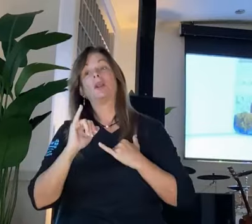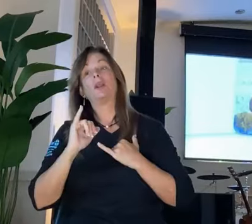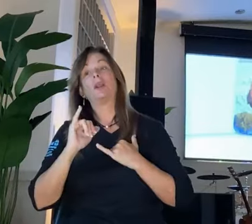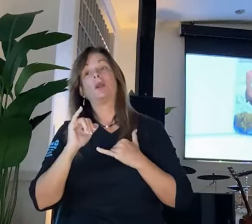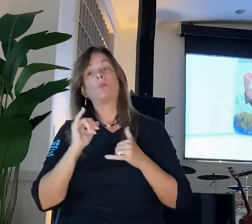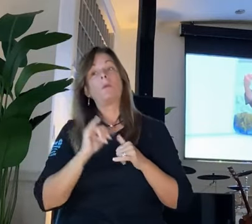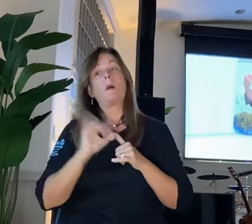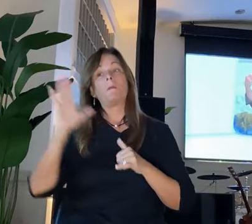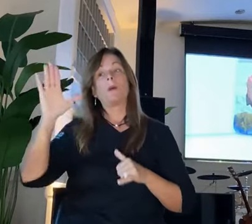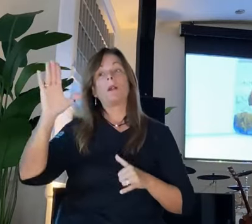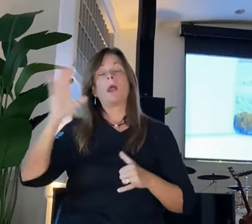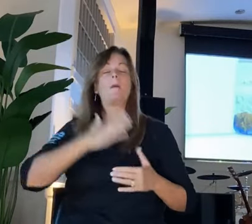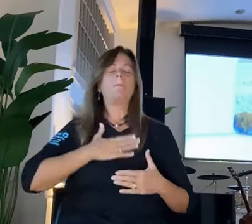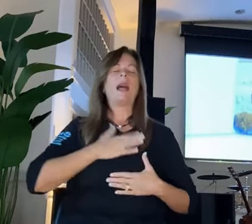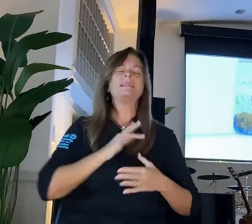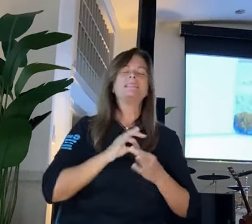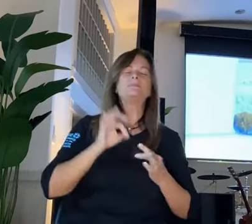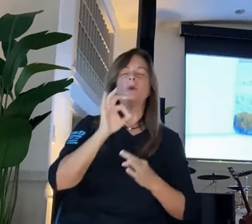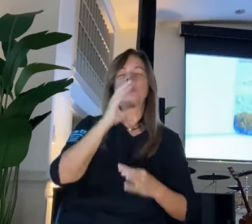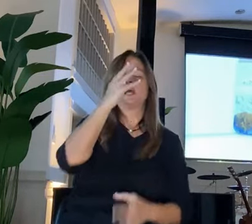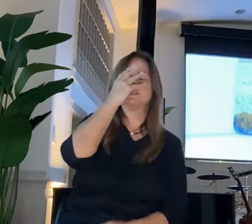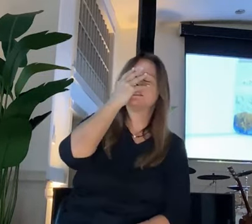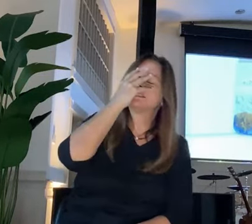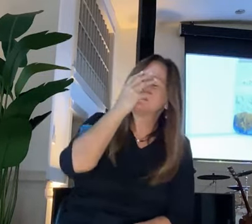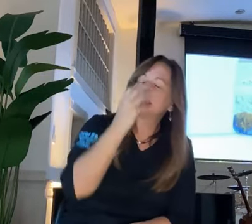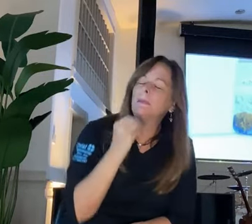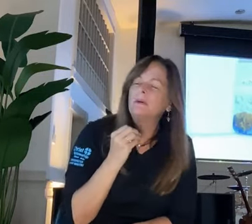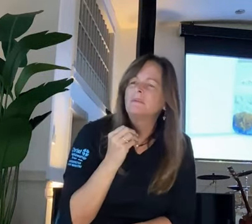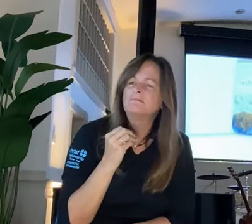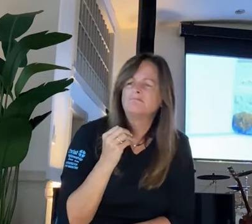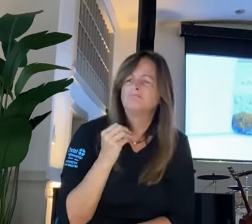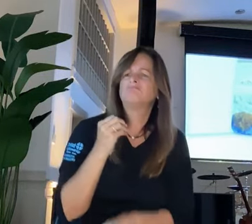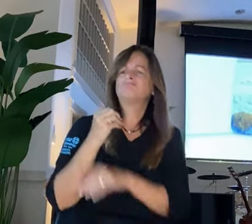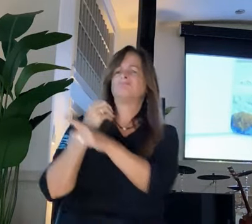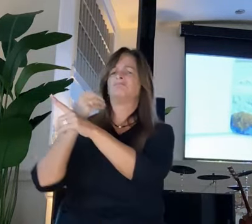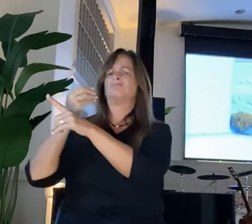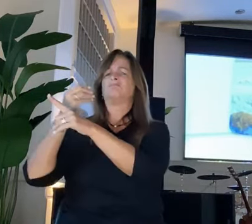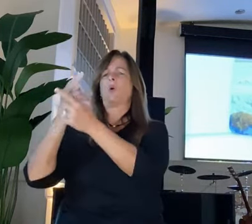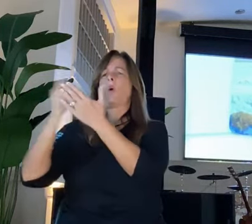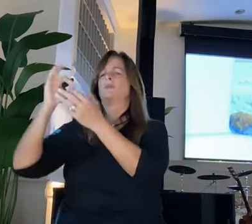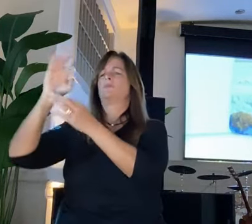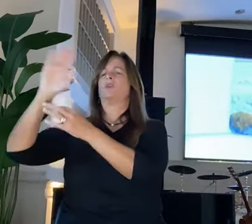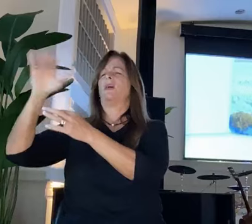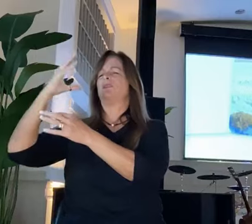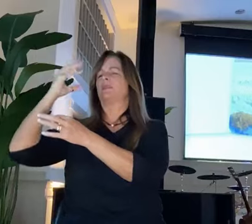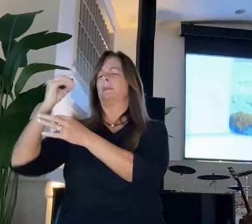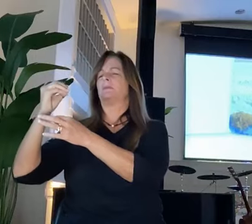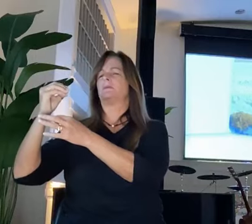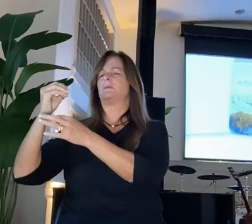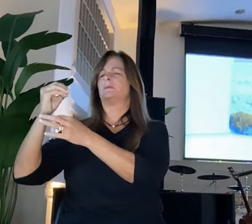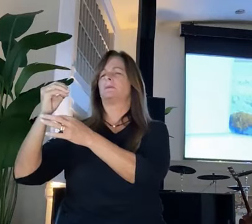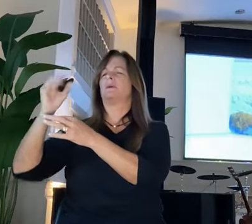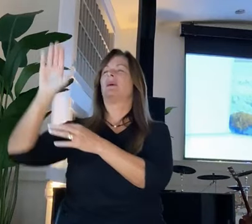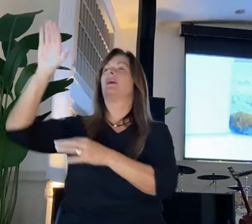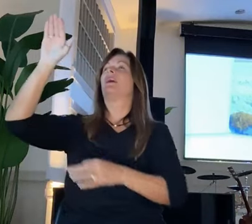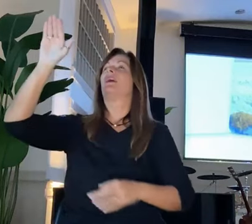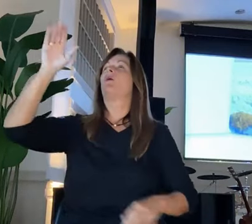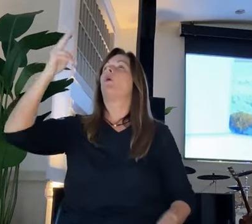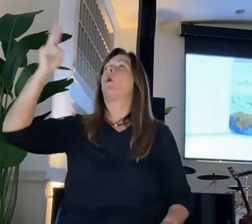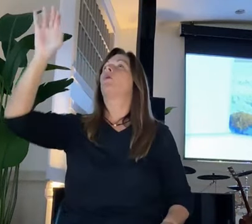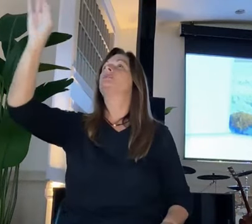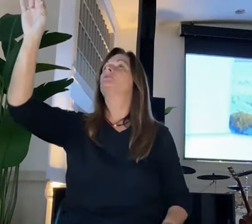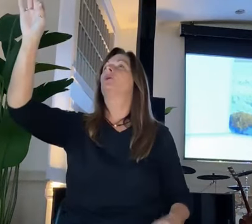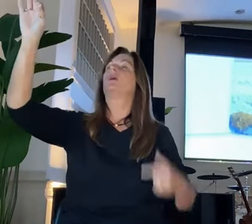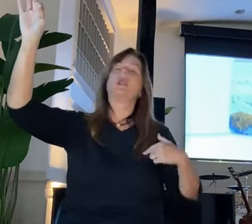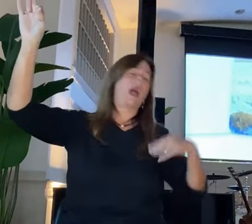neither slumbers nor sleeps. And you've been made in the image of God, so I actually say, hey, Holy Spirit, would you just speak to my spirit while I'm sleeping?